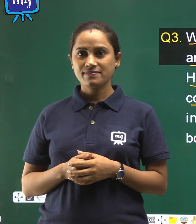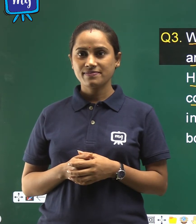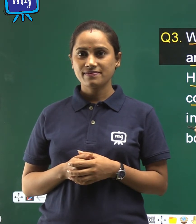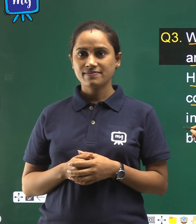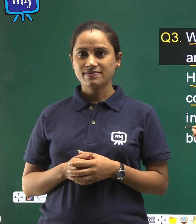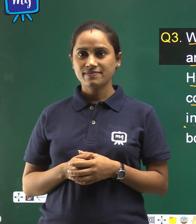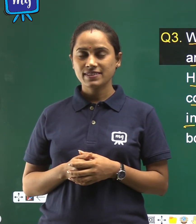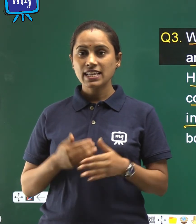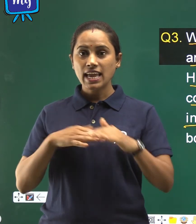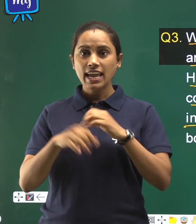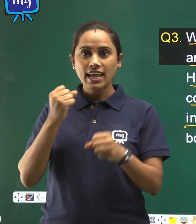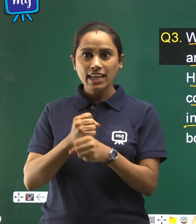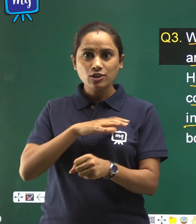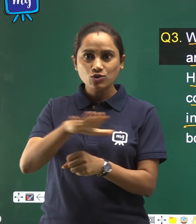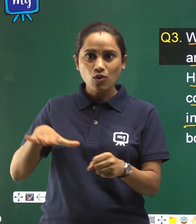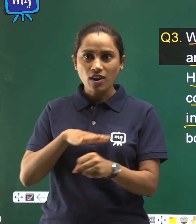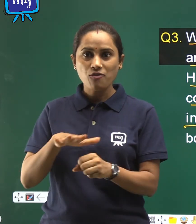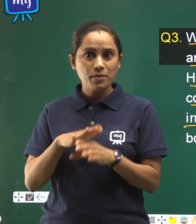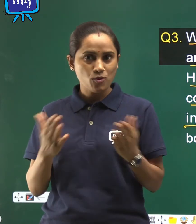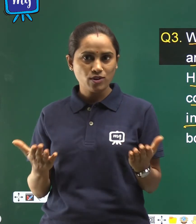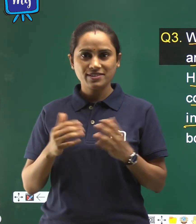in geography books